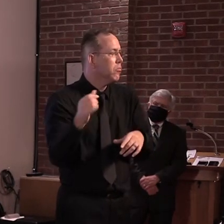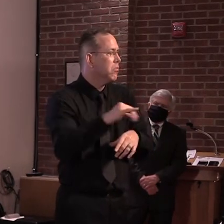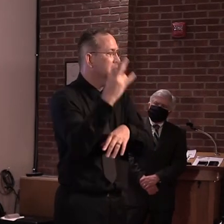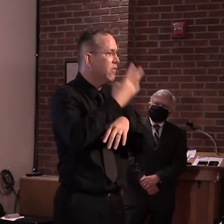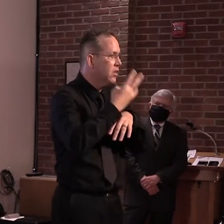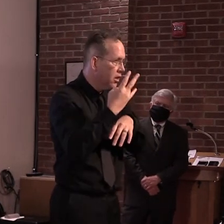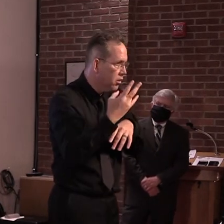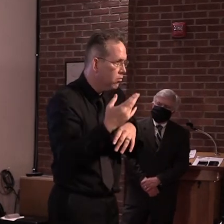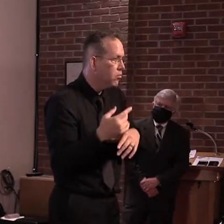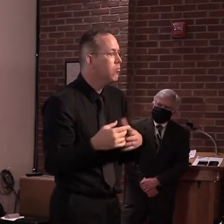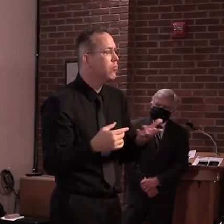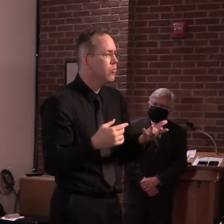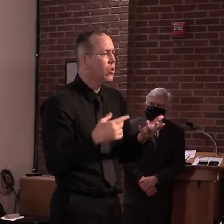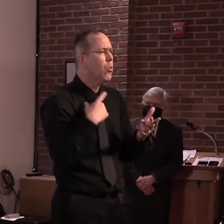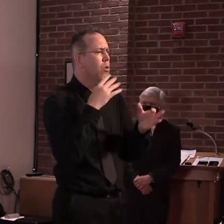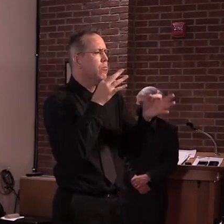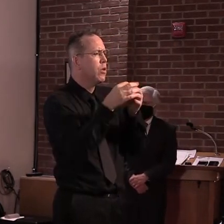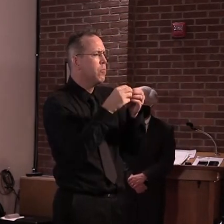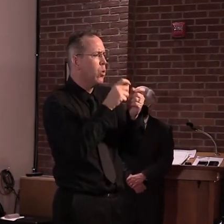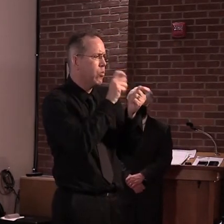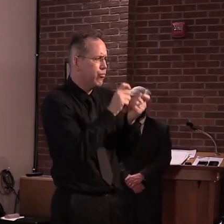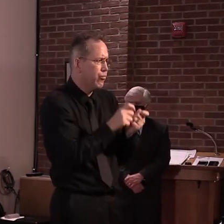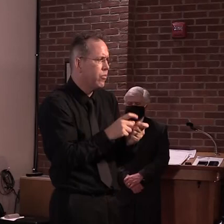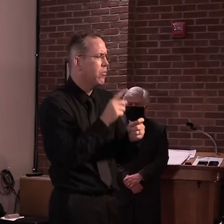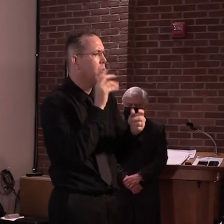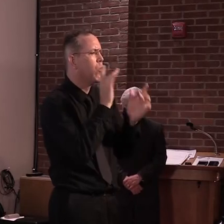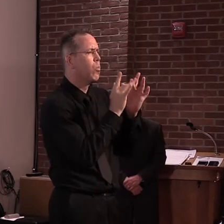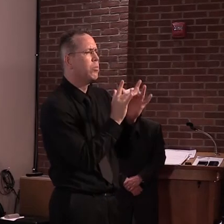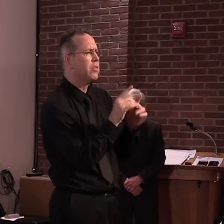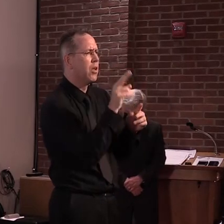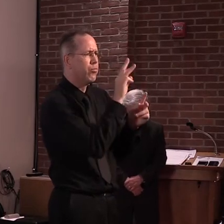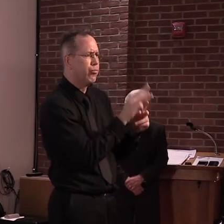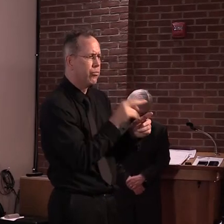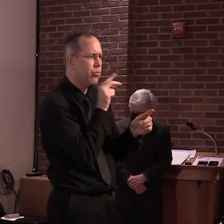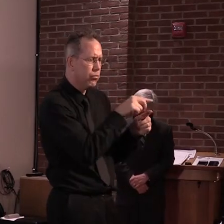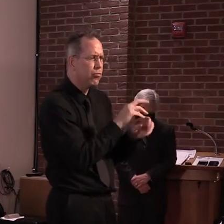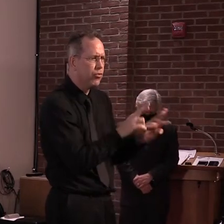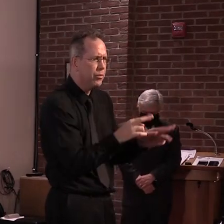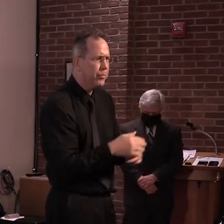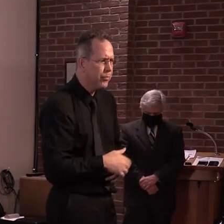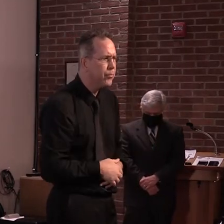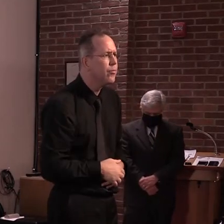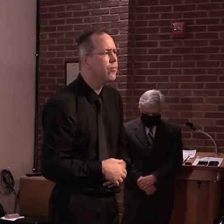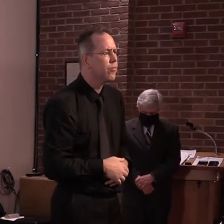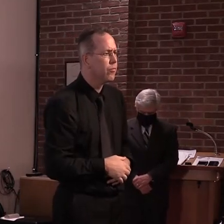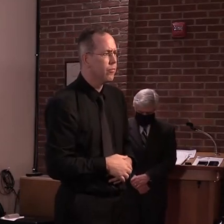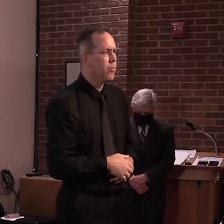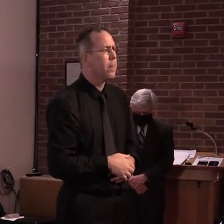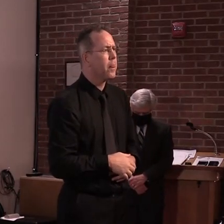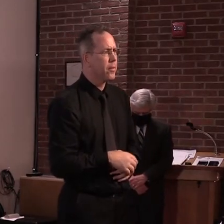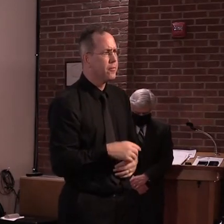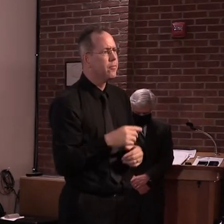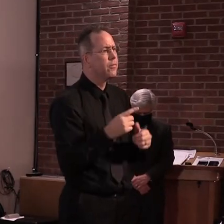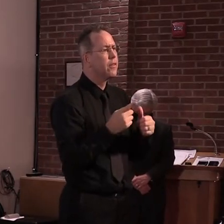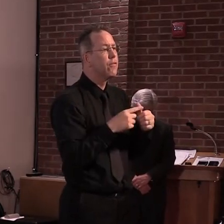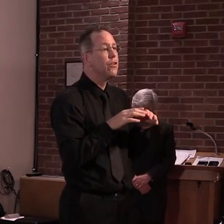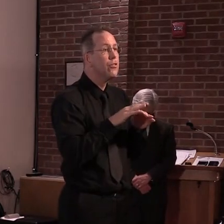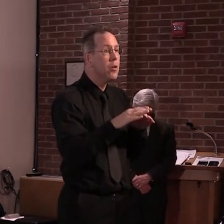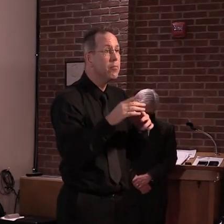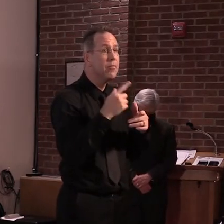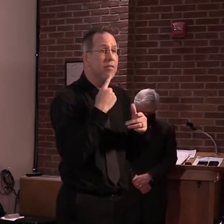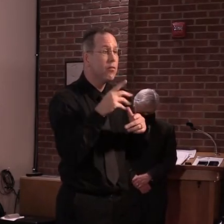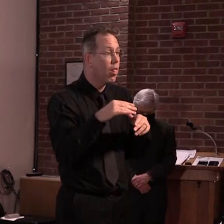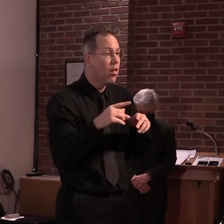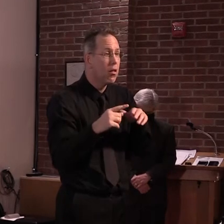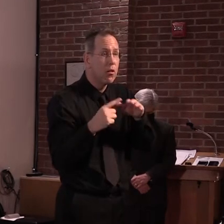website, but I think it's important to note that not only is step one available for those that are in the counties that no longer require quarantine, but